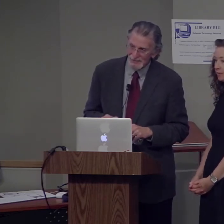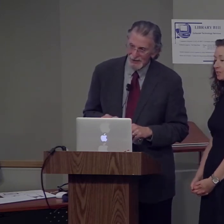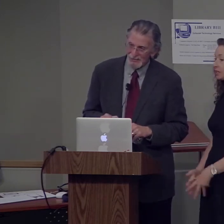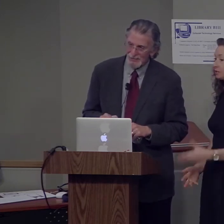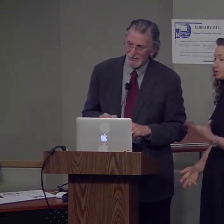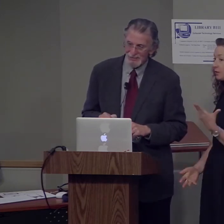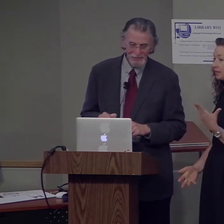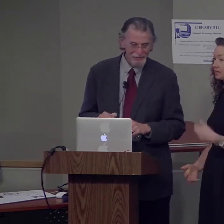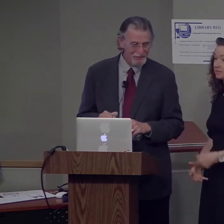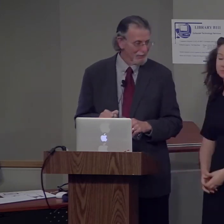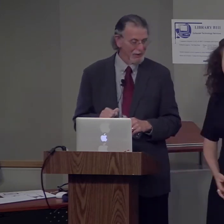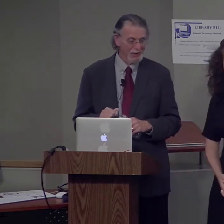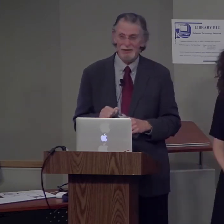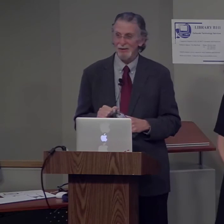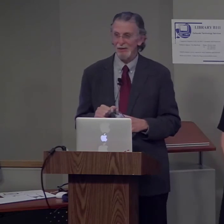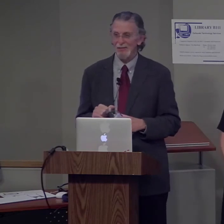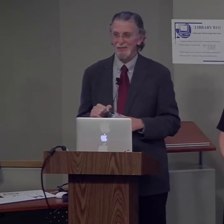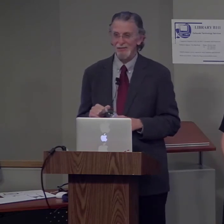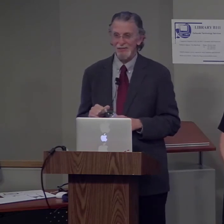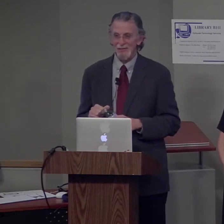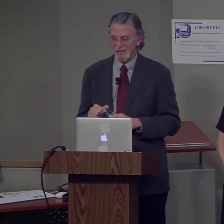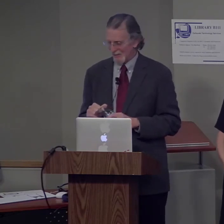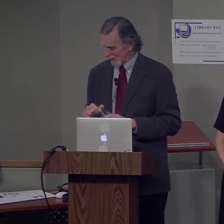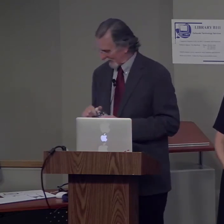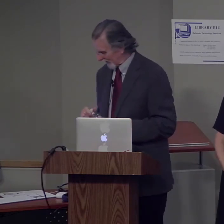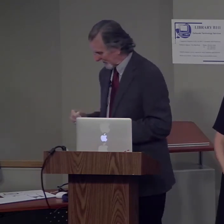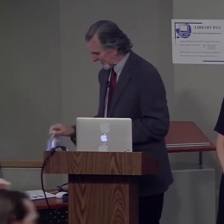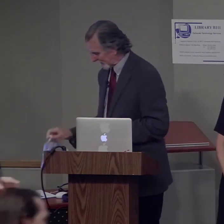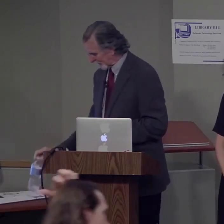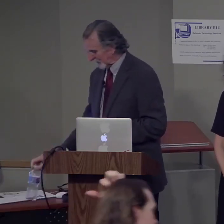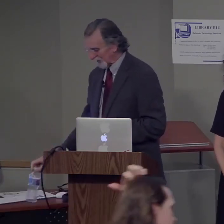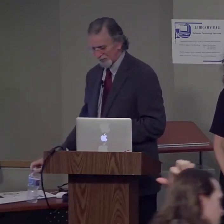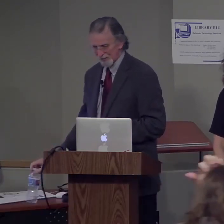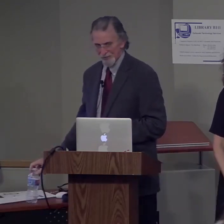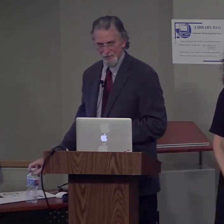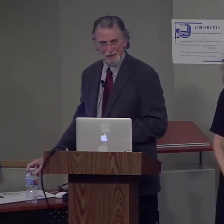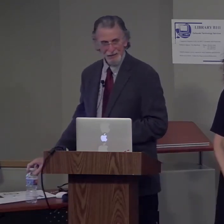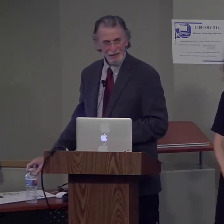moment. Actually, I'll just go ahead and answer. Okay.